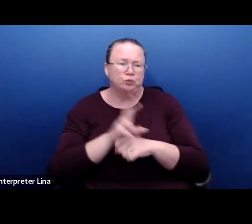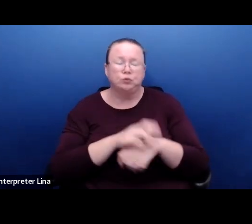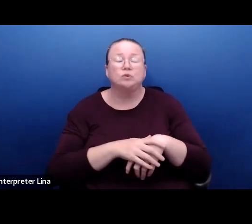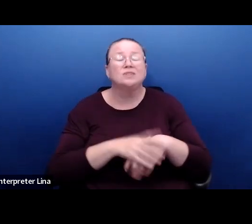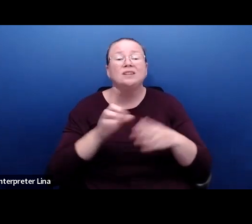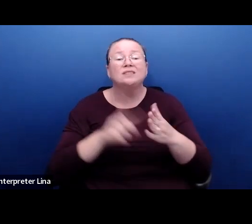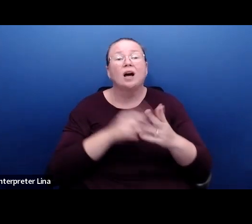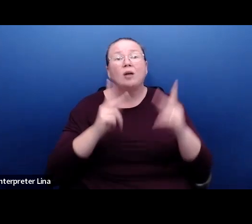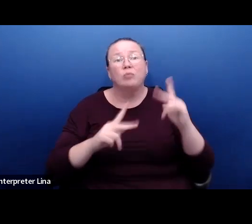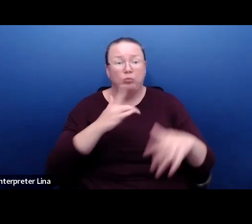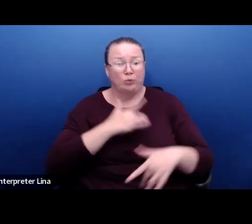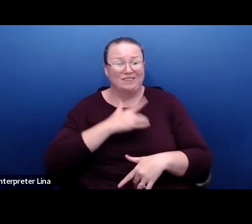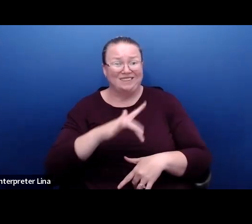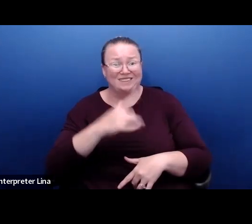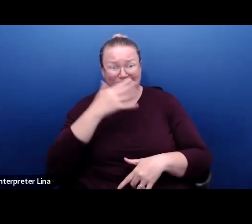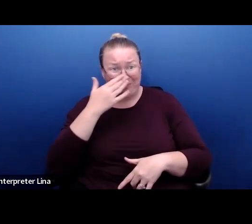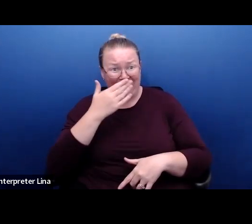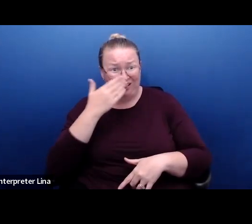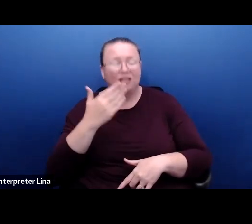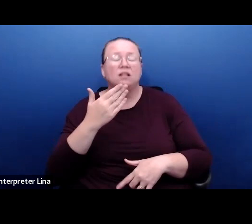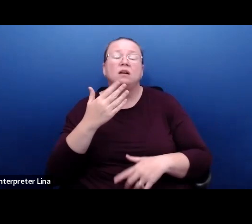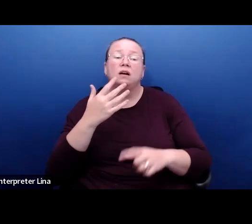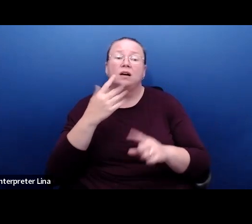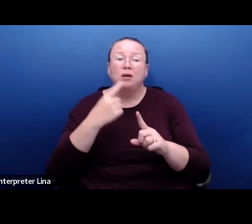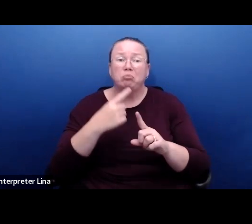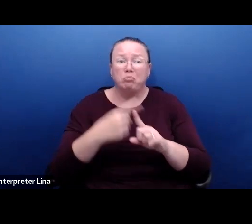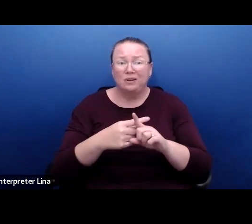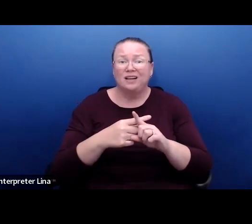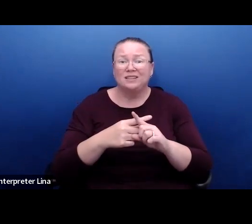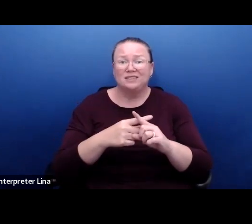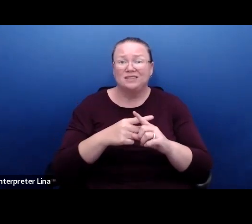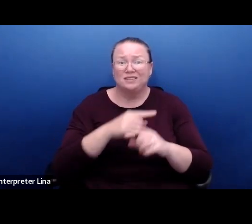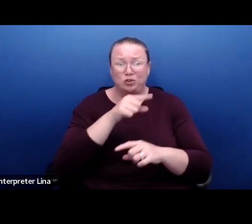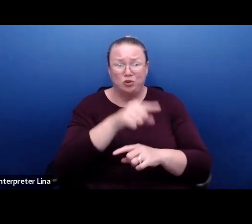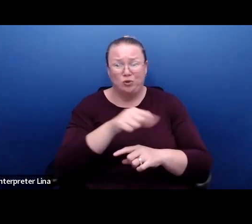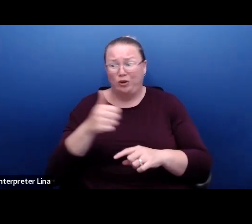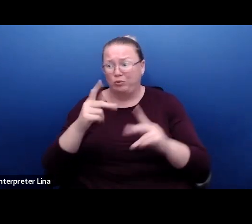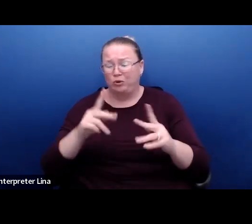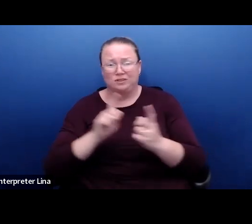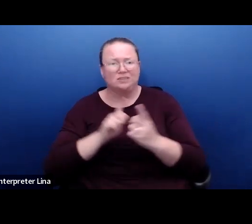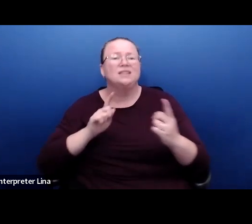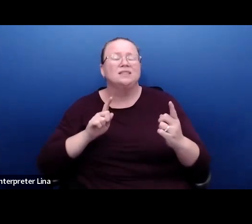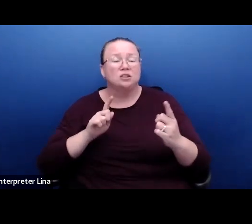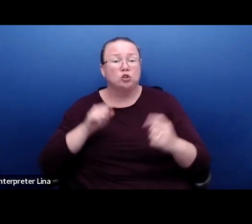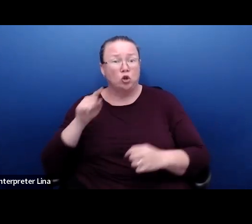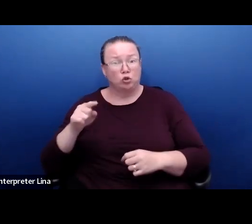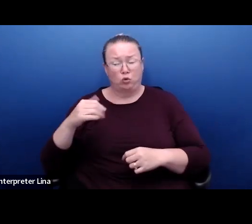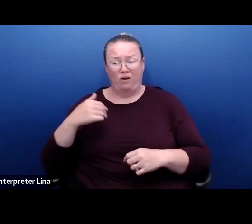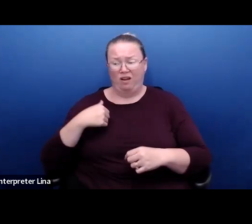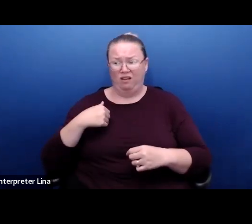Sometimes people have sensitivities to it. It also can put a distance between you and this other person that you're wearing this